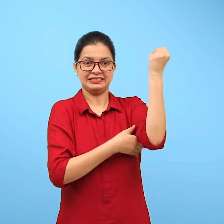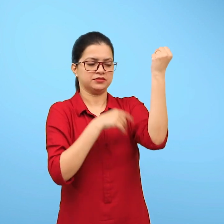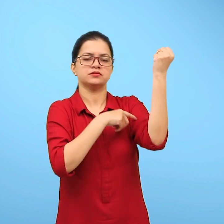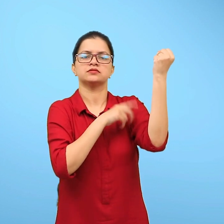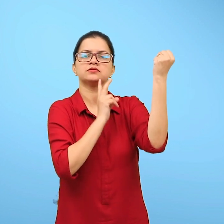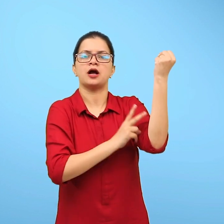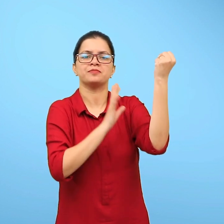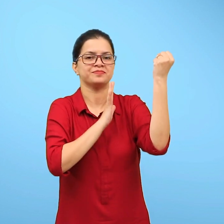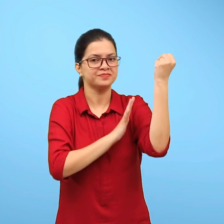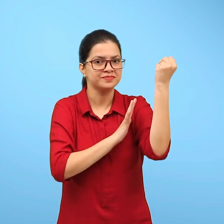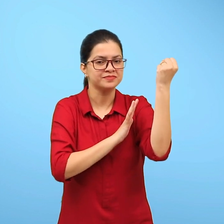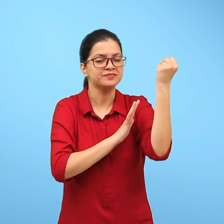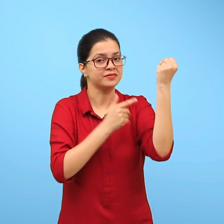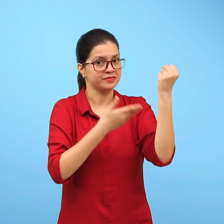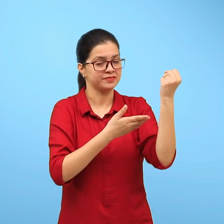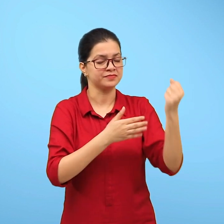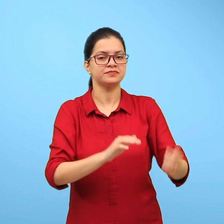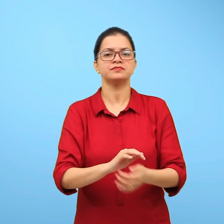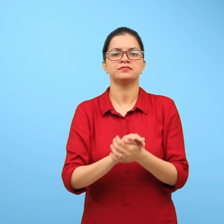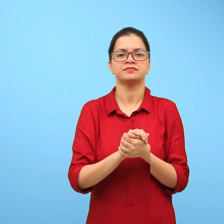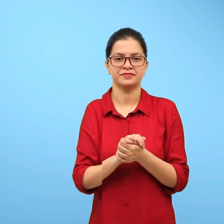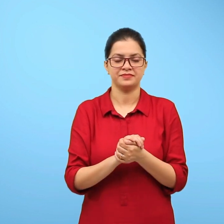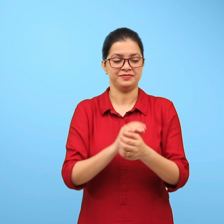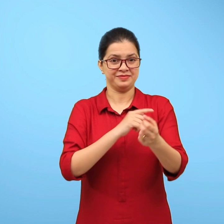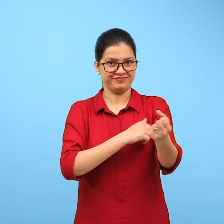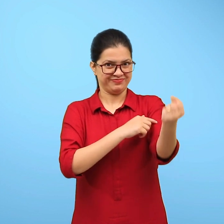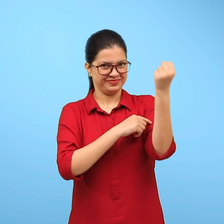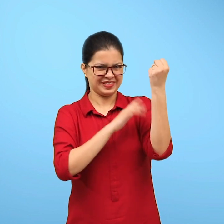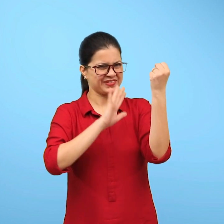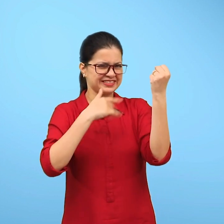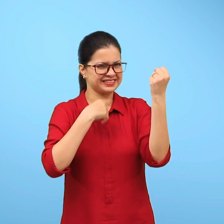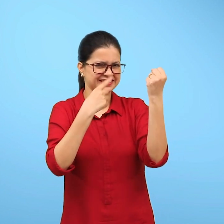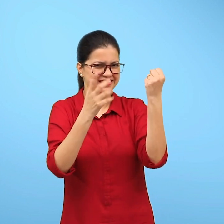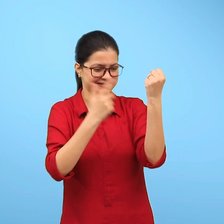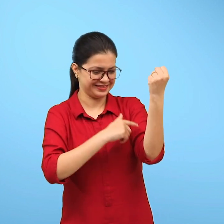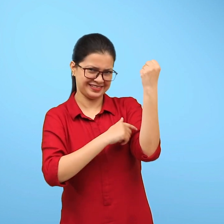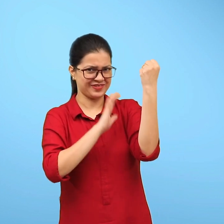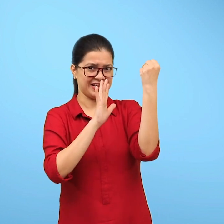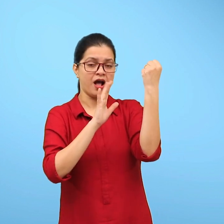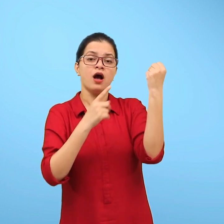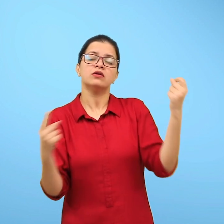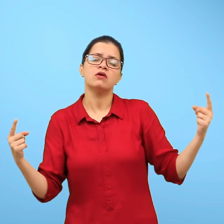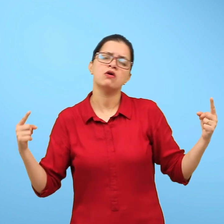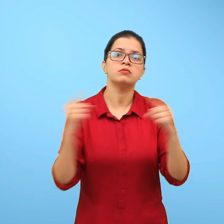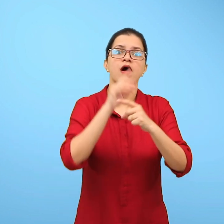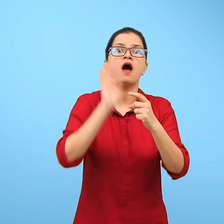The other muscle of the pair relaxes. To move the bone in the opposite direction, the relaxed